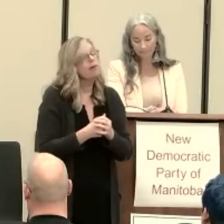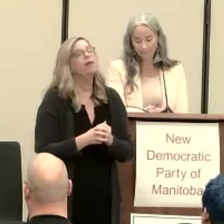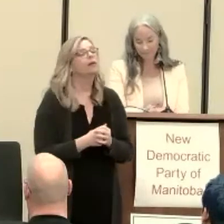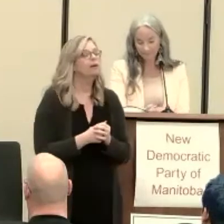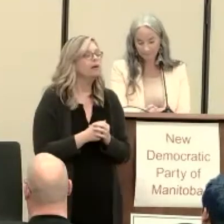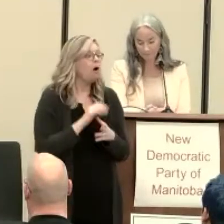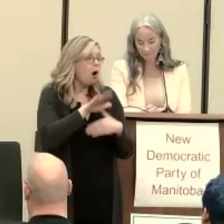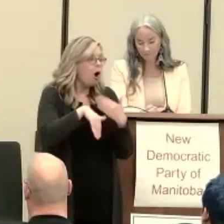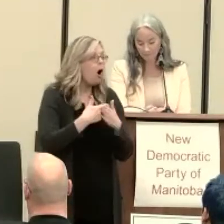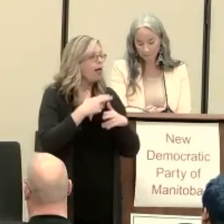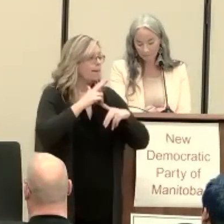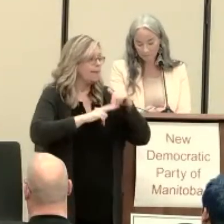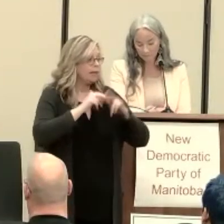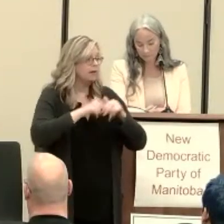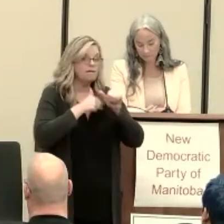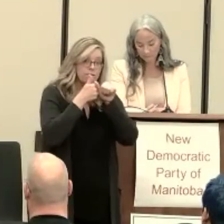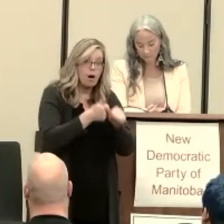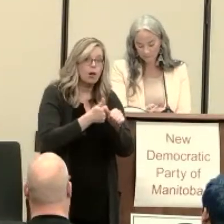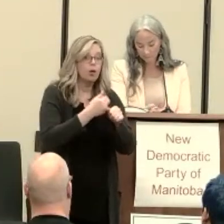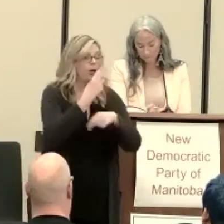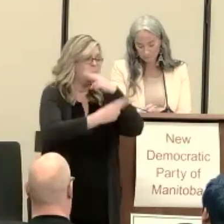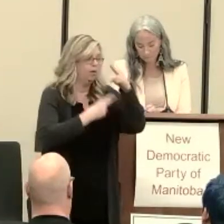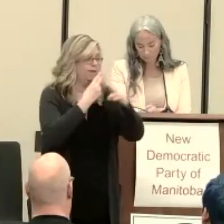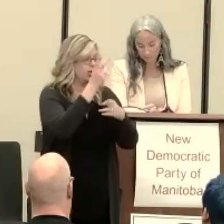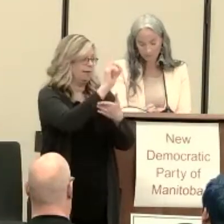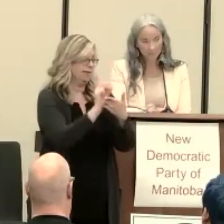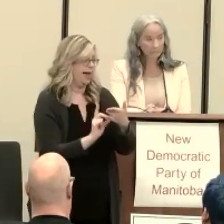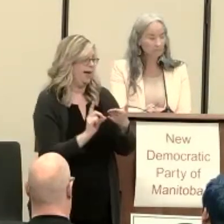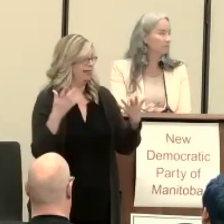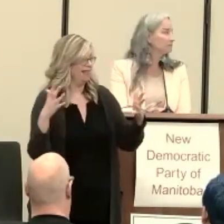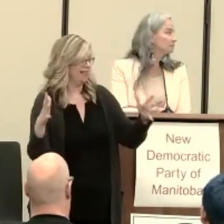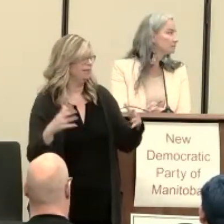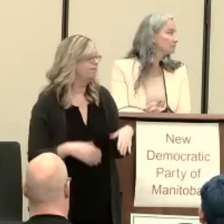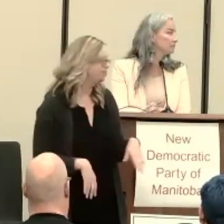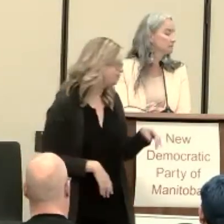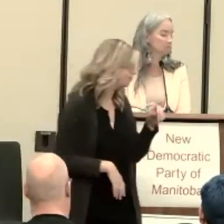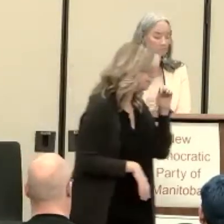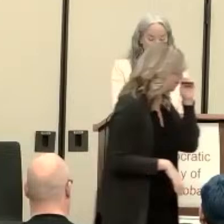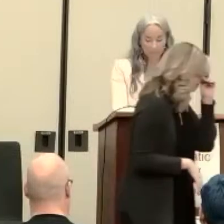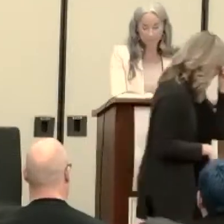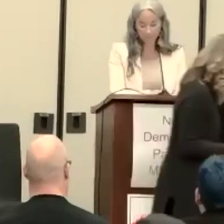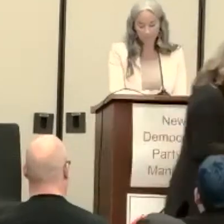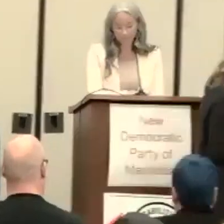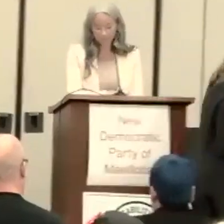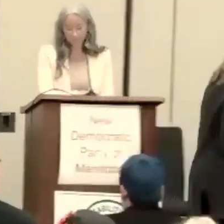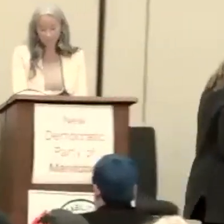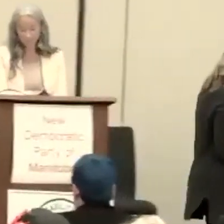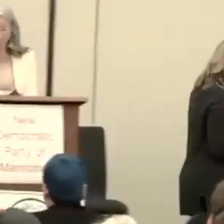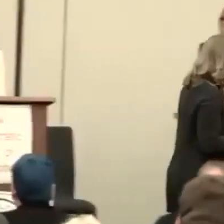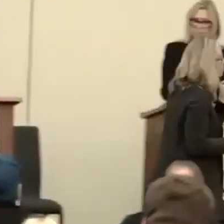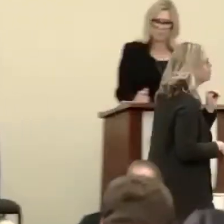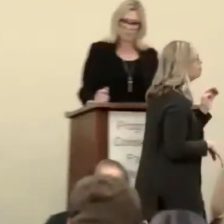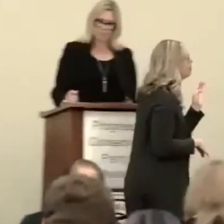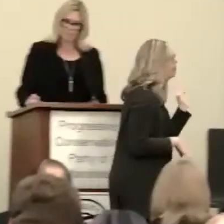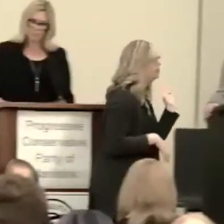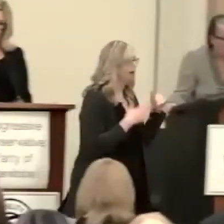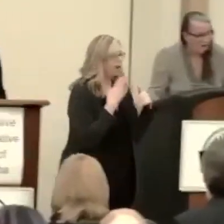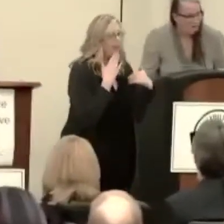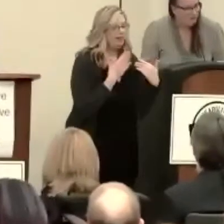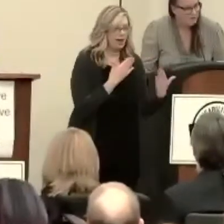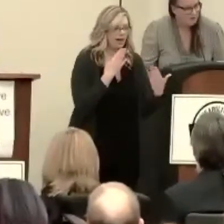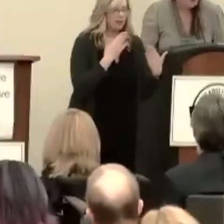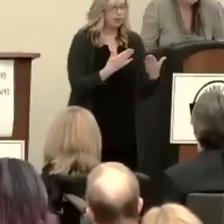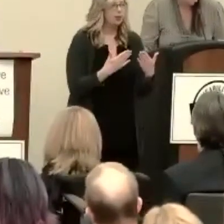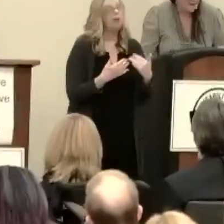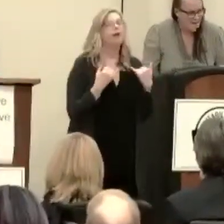would all be built with universal design. That's it. Thank you. And that wraps our third